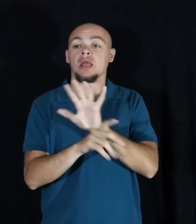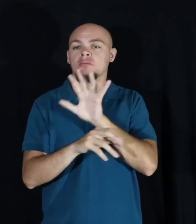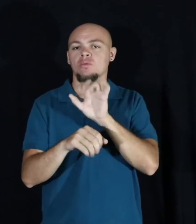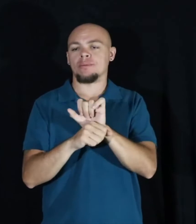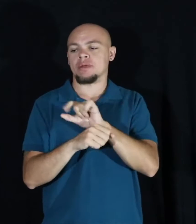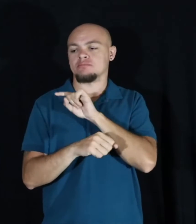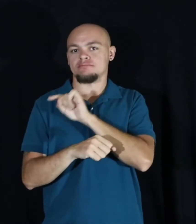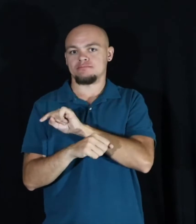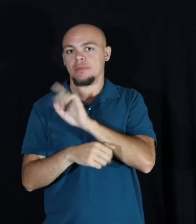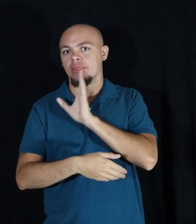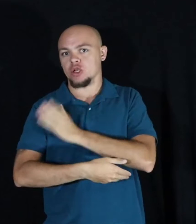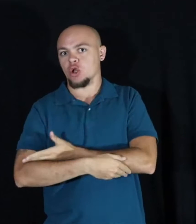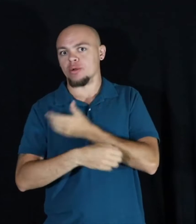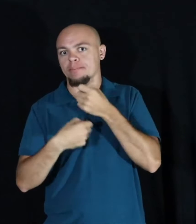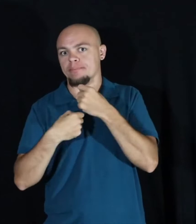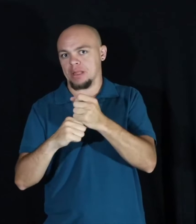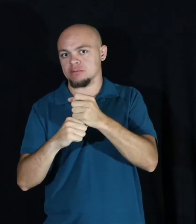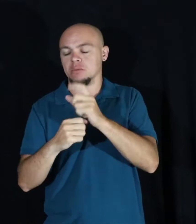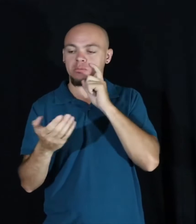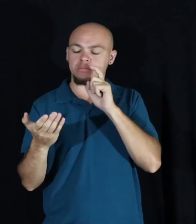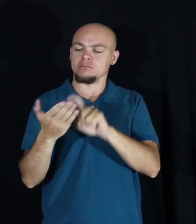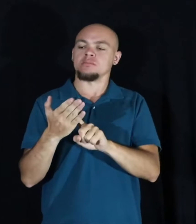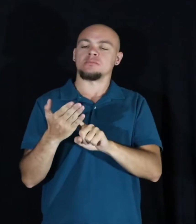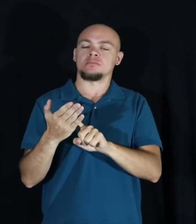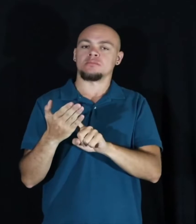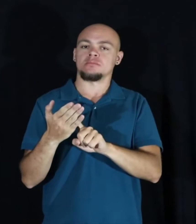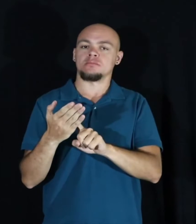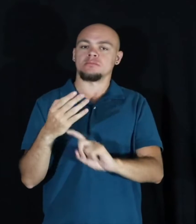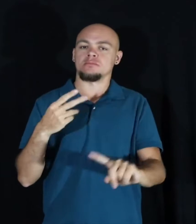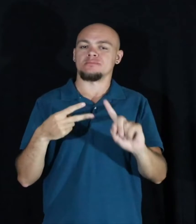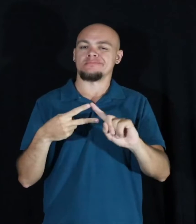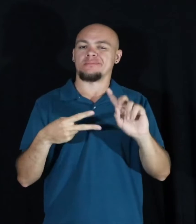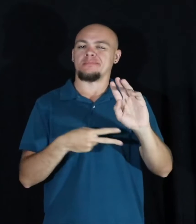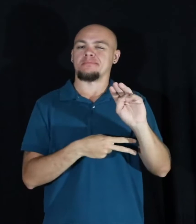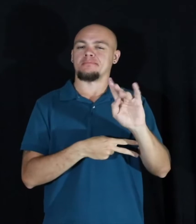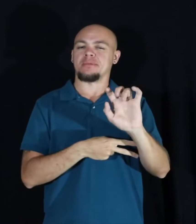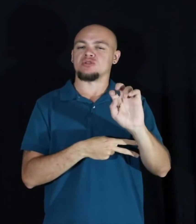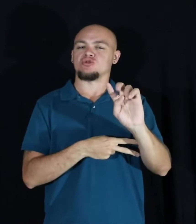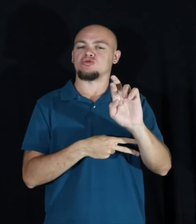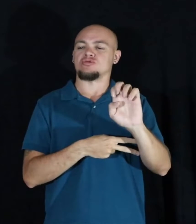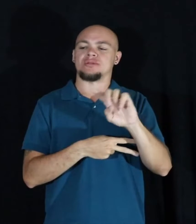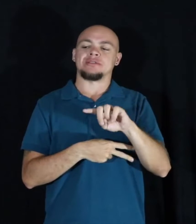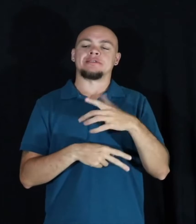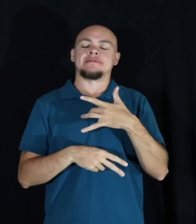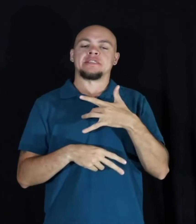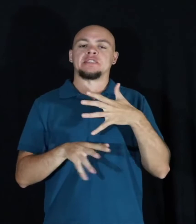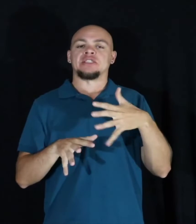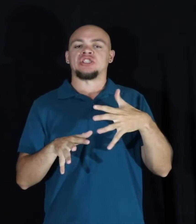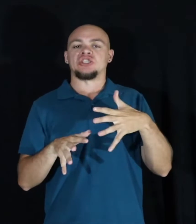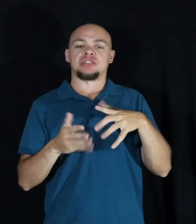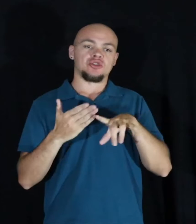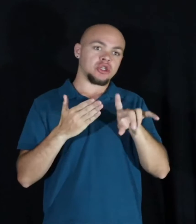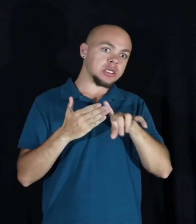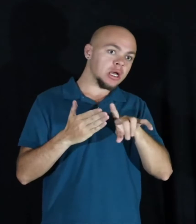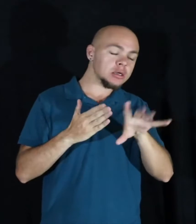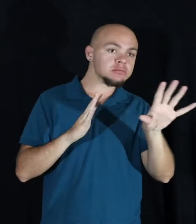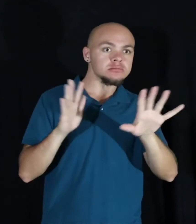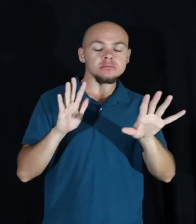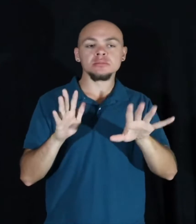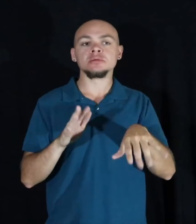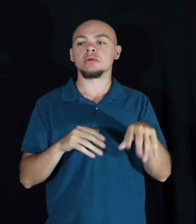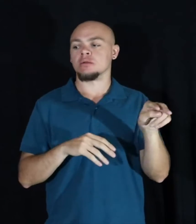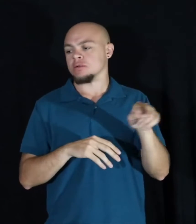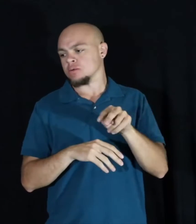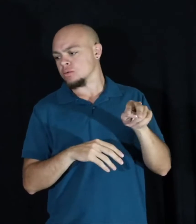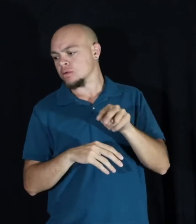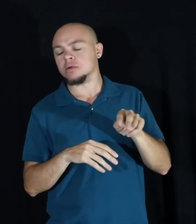online. I noticed a look of apprehension on her face, kept checking back in with them, looking